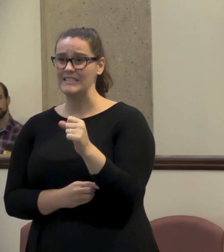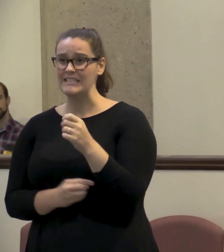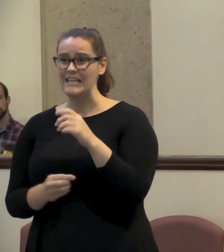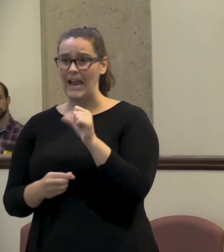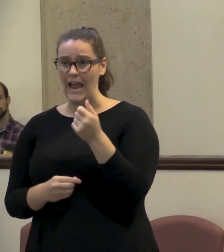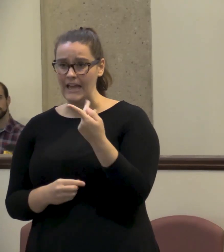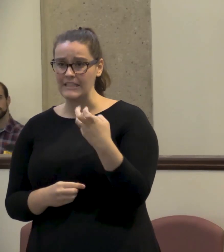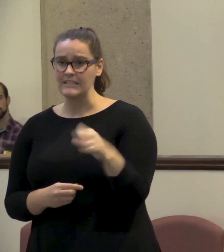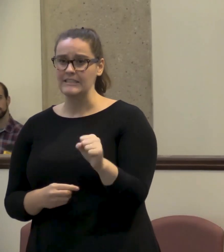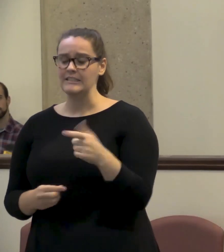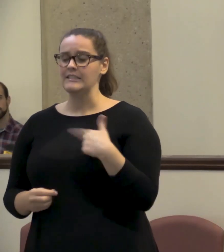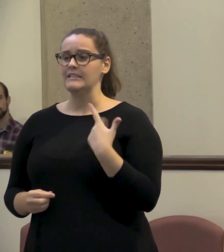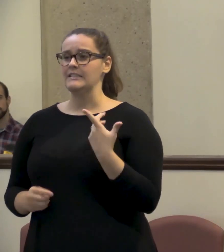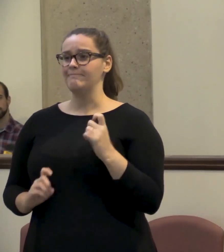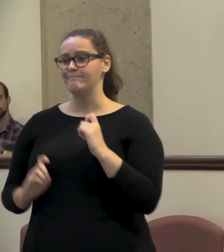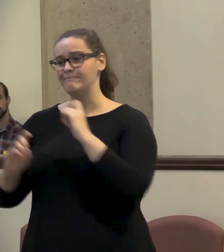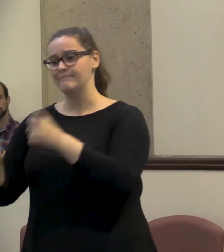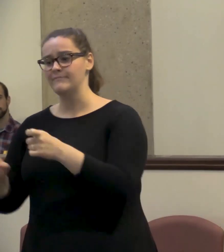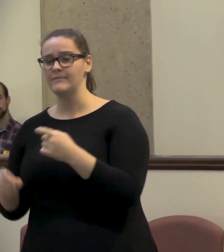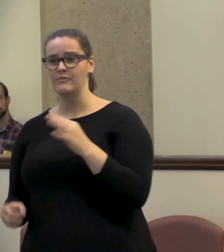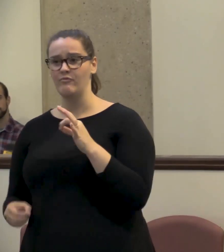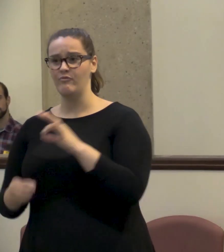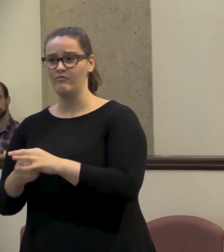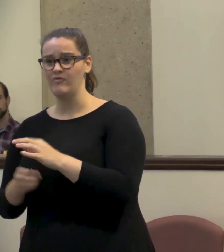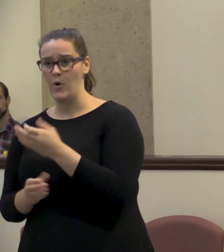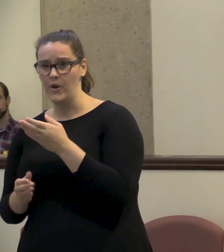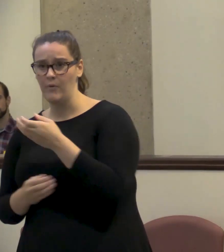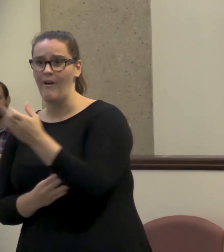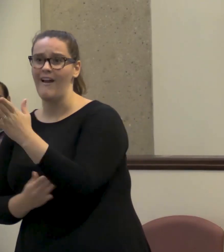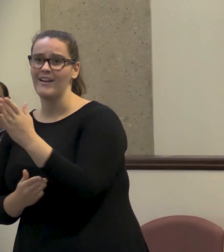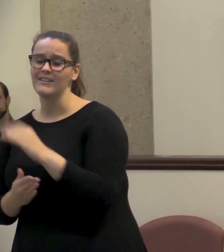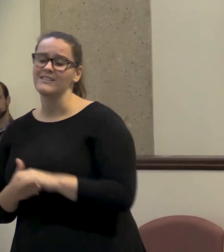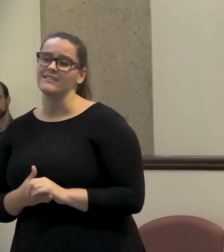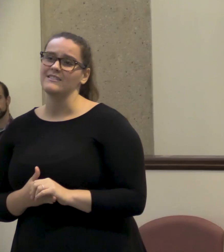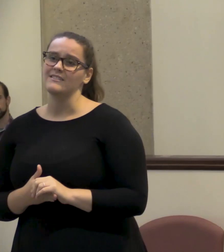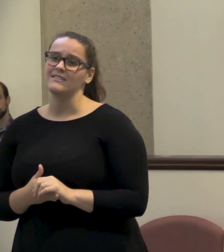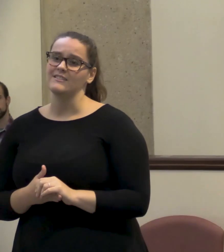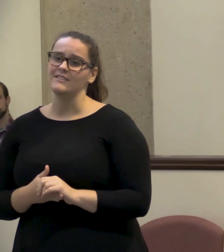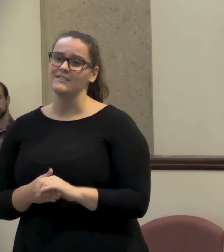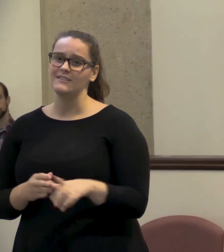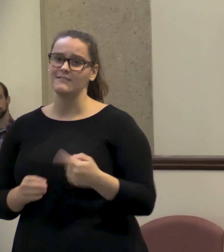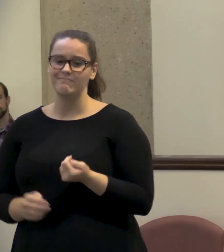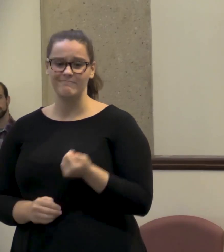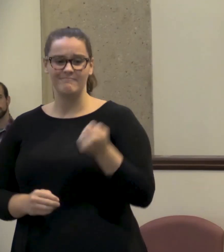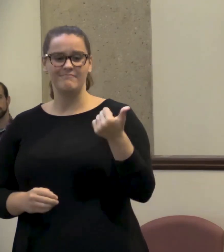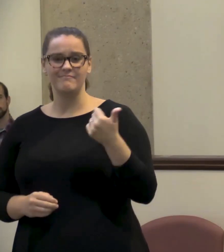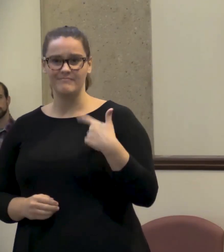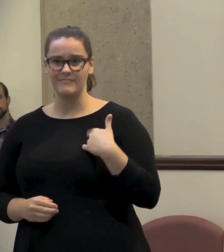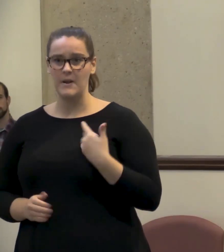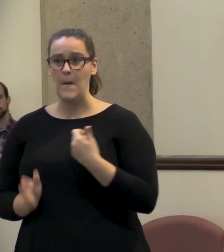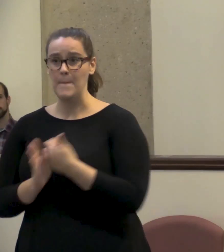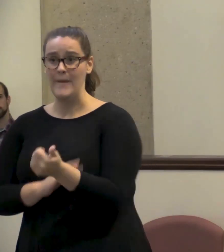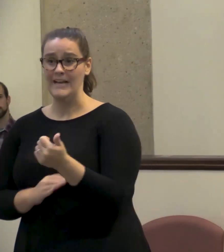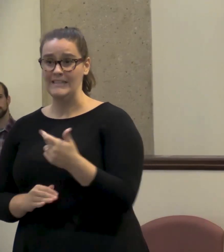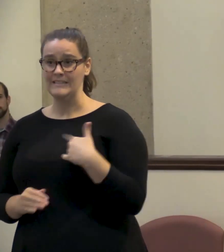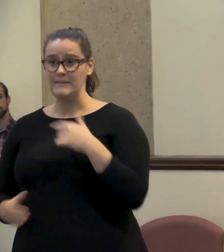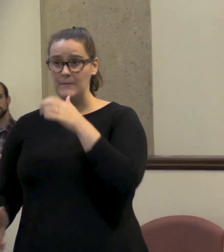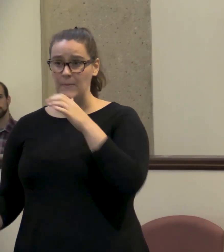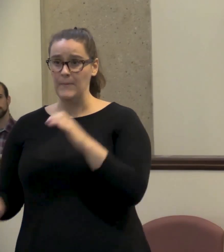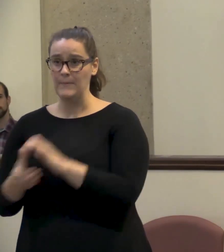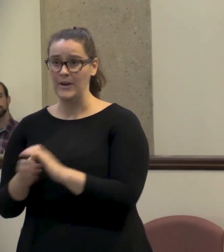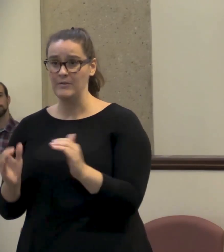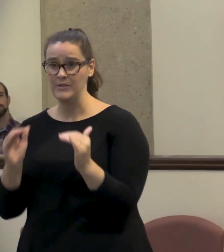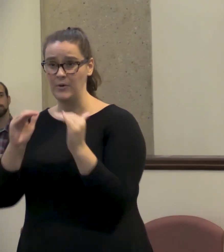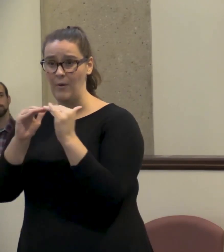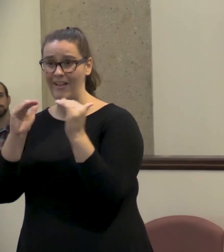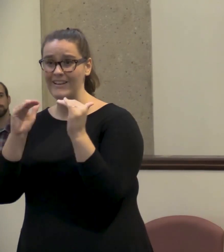rights to the former prisoners and abolish the death penalty in Maryland and pass marriage equality and on. And a woman came